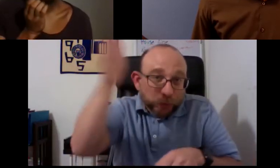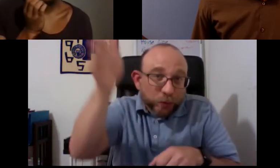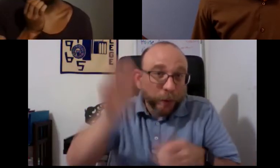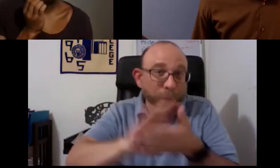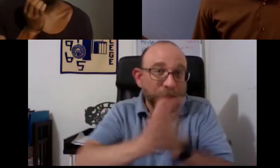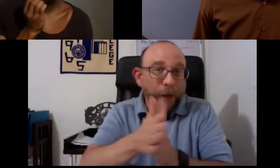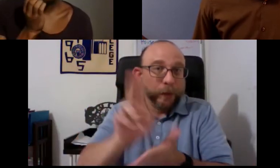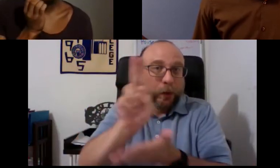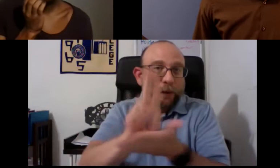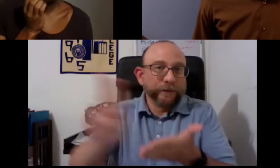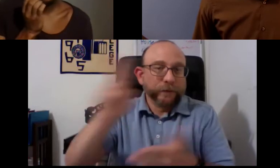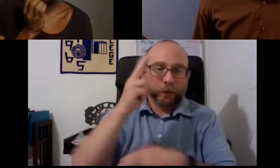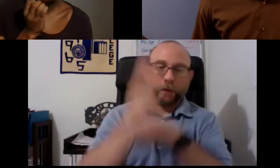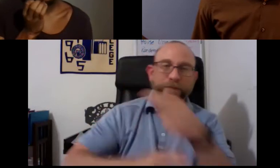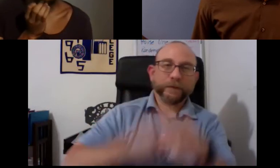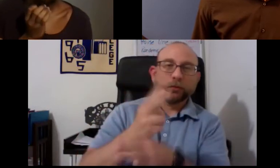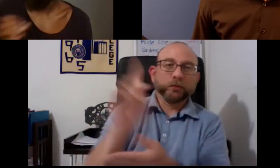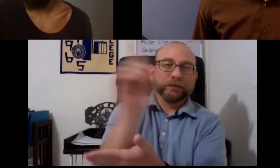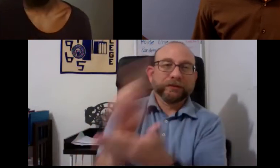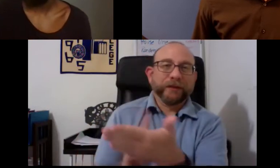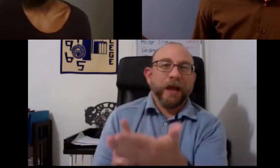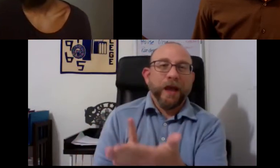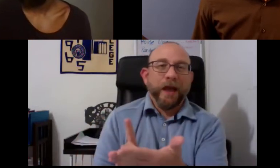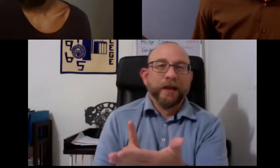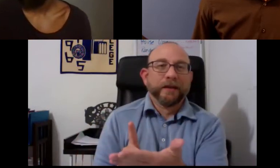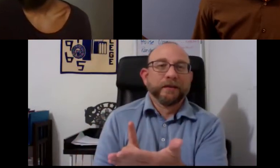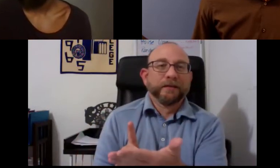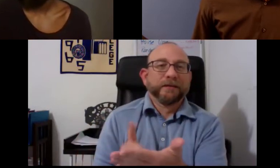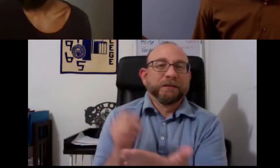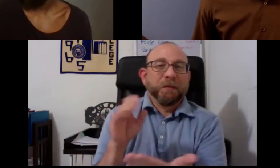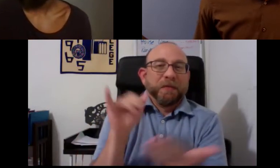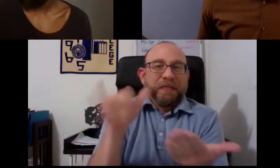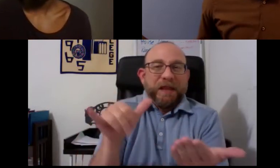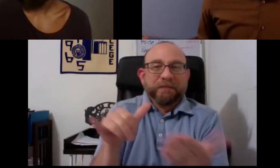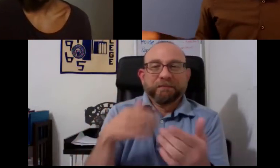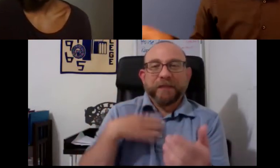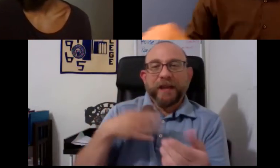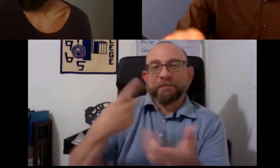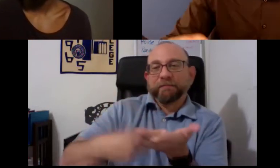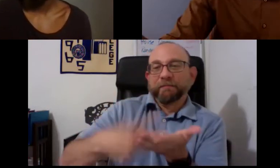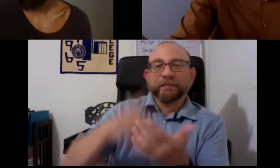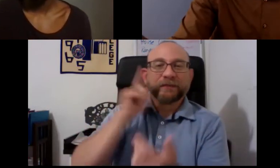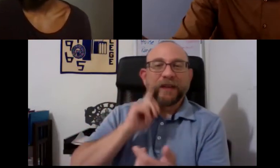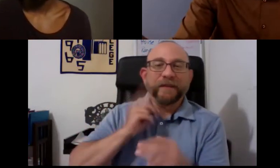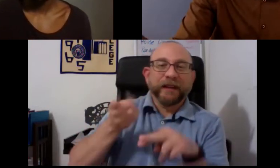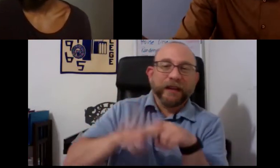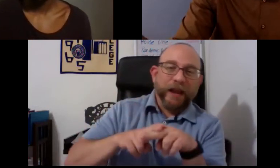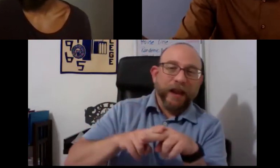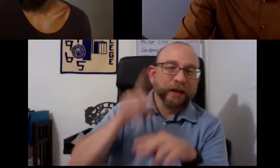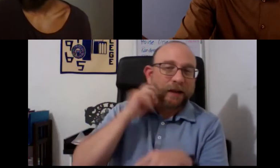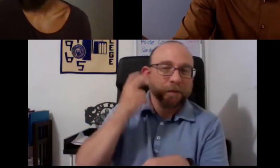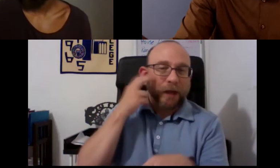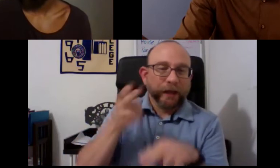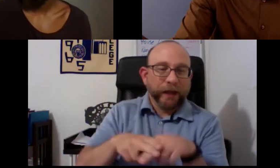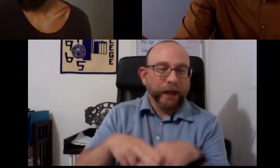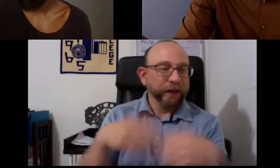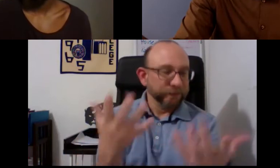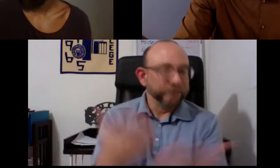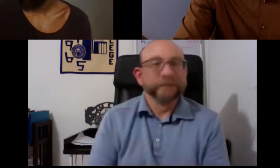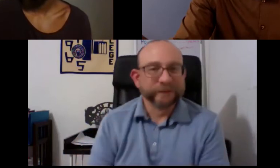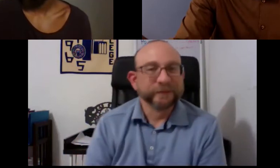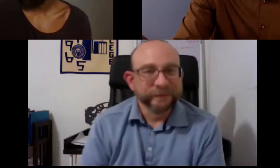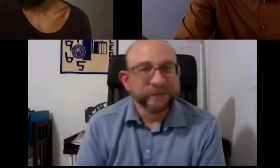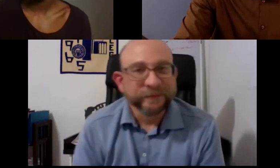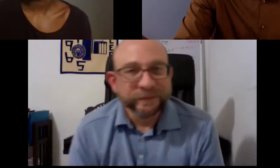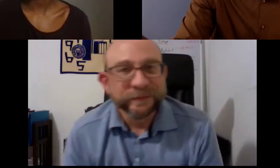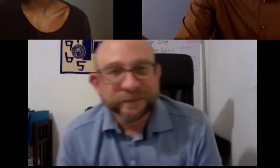called. And hopefully in the future that will become more of a universal design principle. So that is